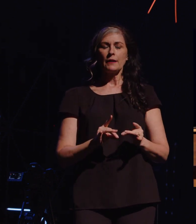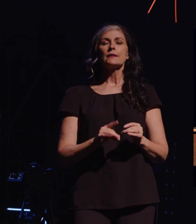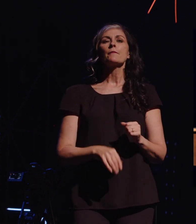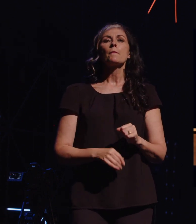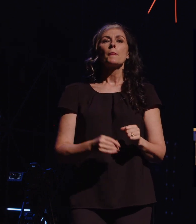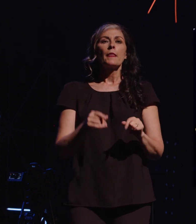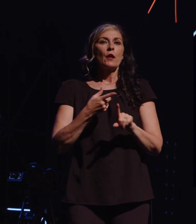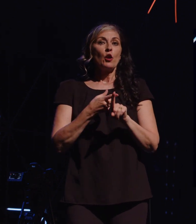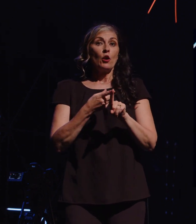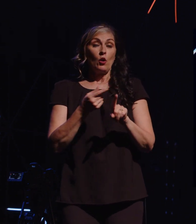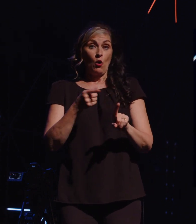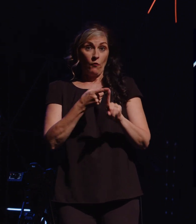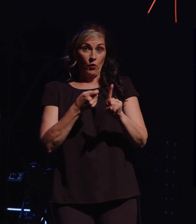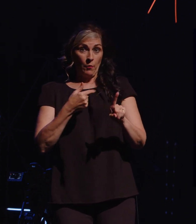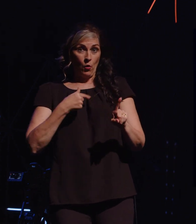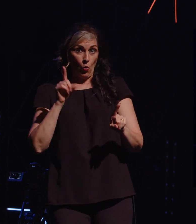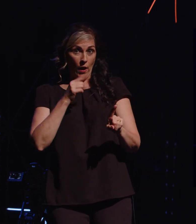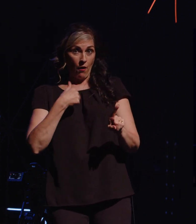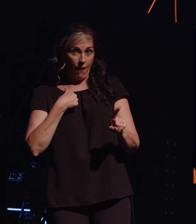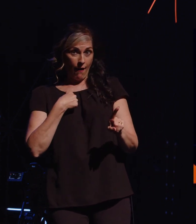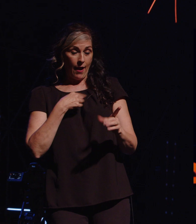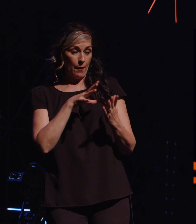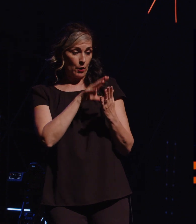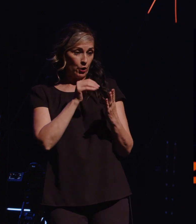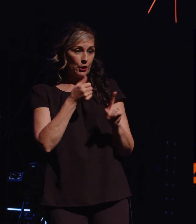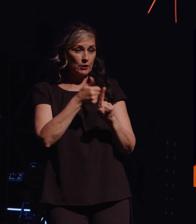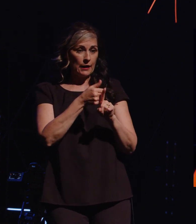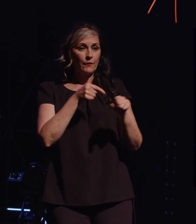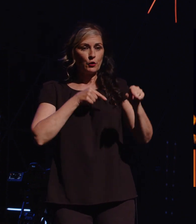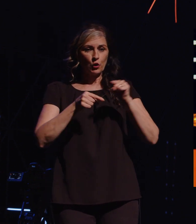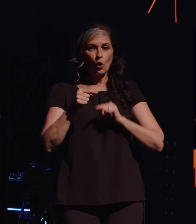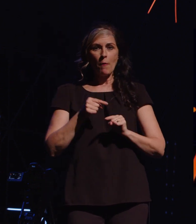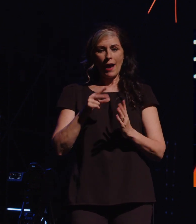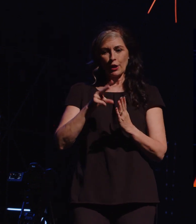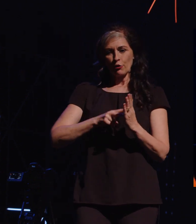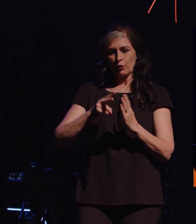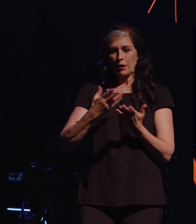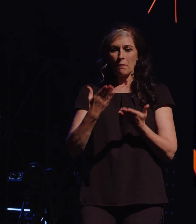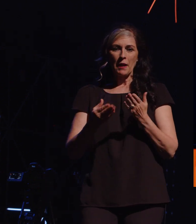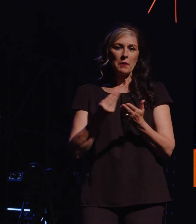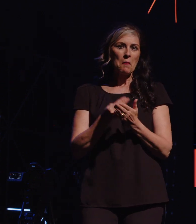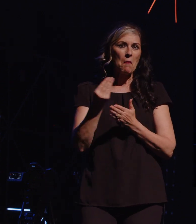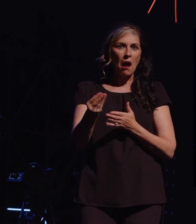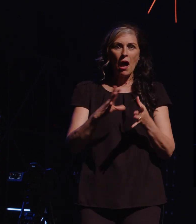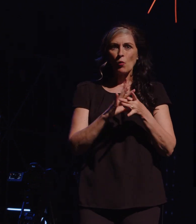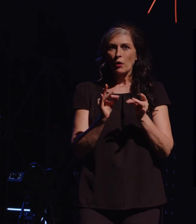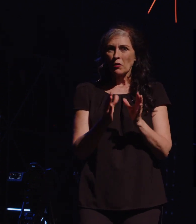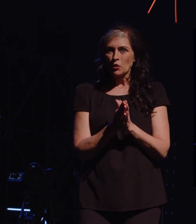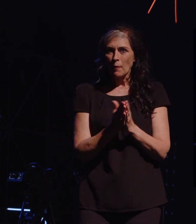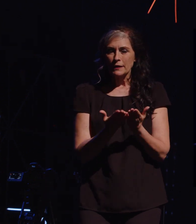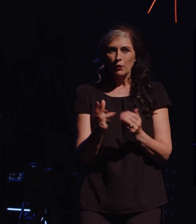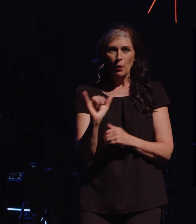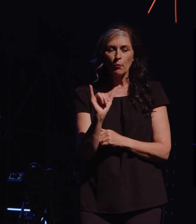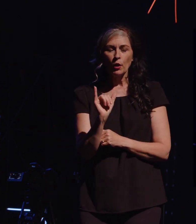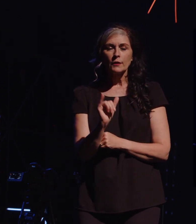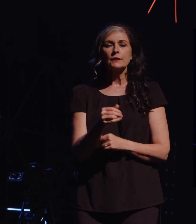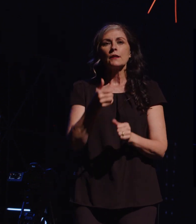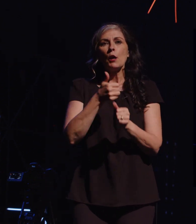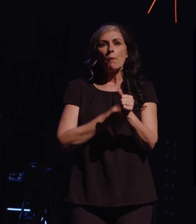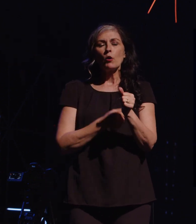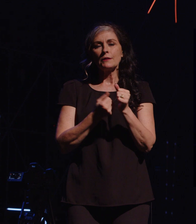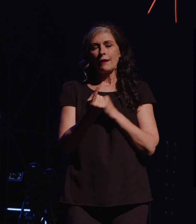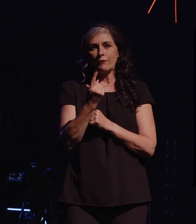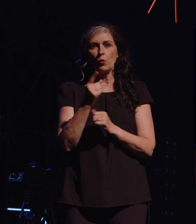the sources of what I'm learning so that you can also go back. Maybe as we go through Mark, you even want to buy one of those commentaries as well. I think almost every single